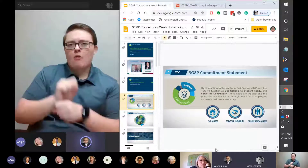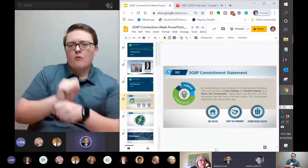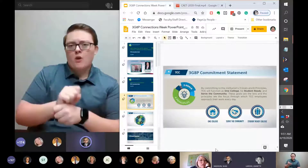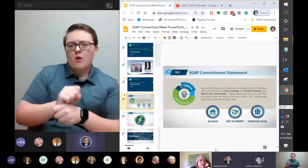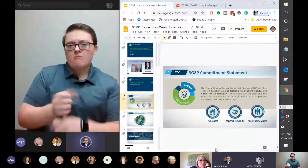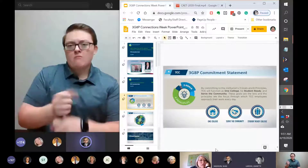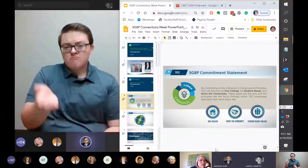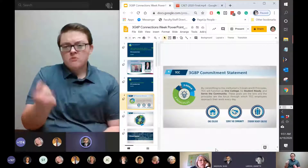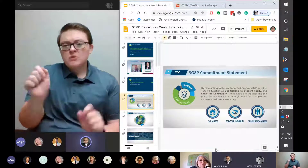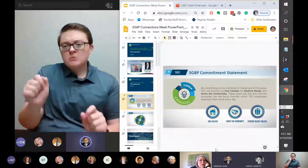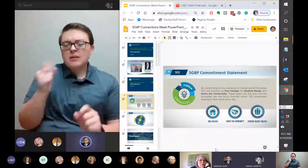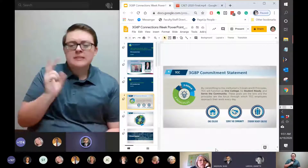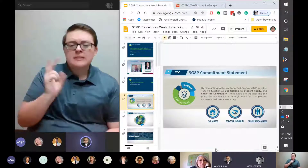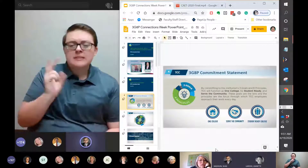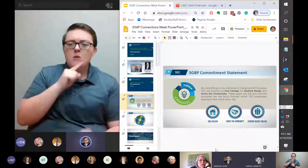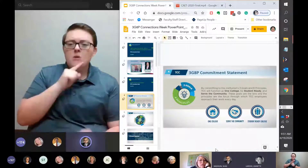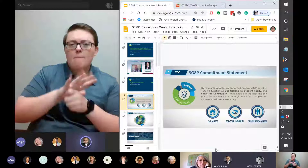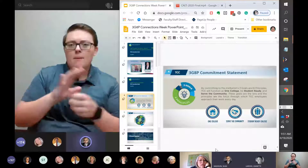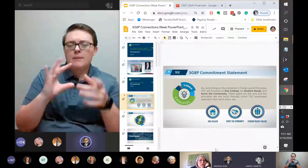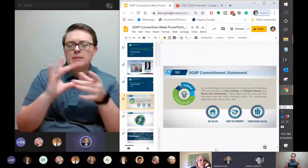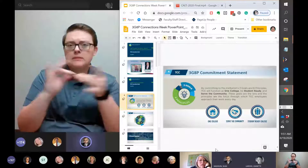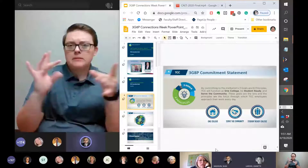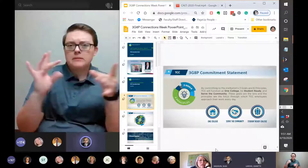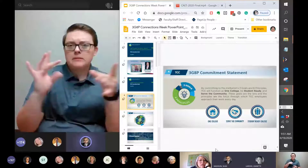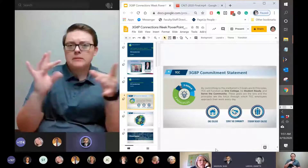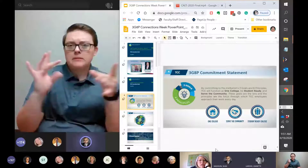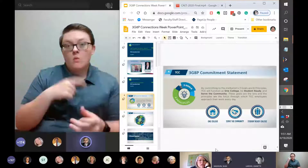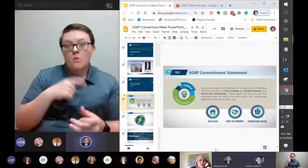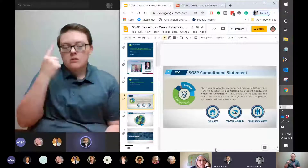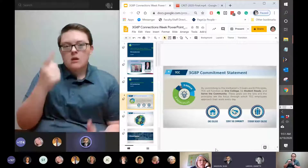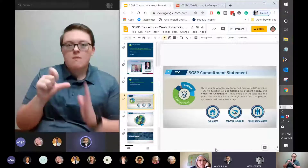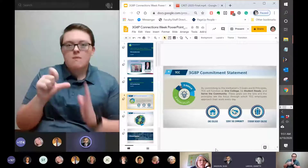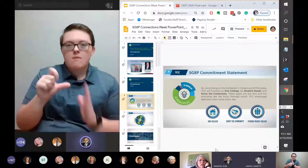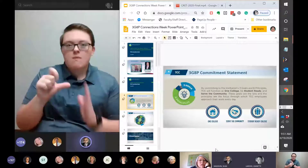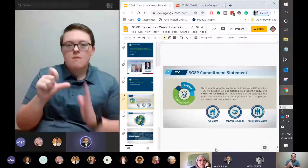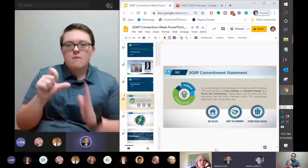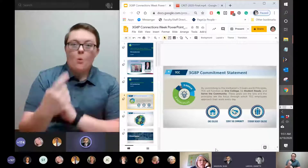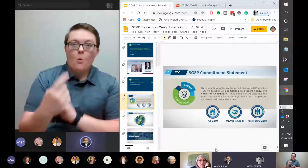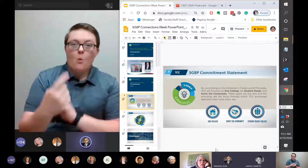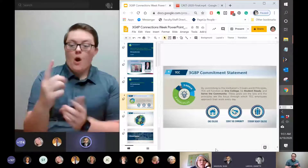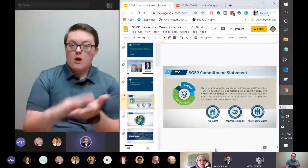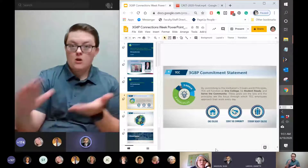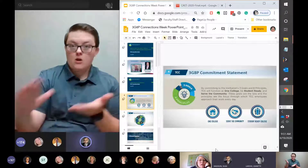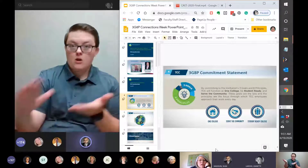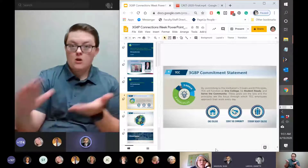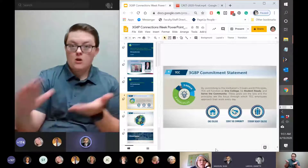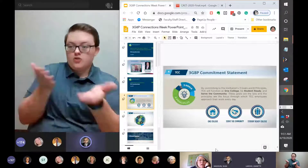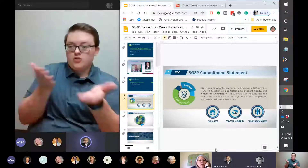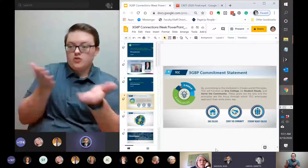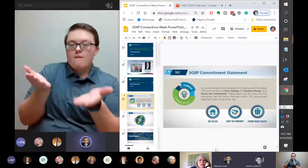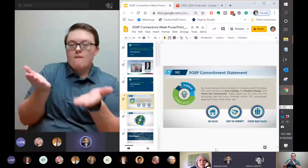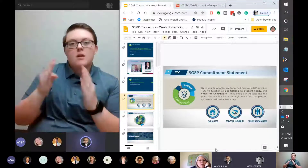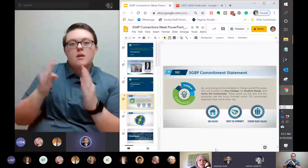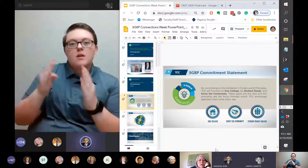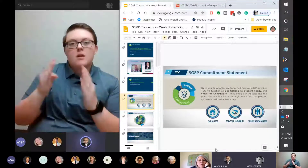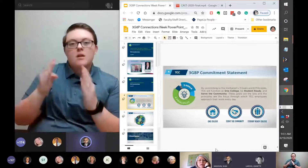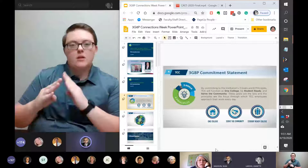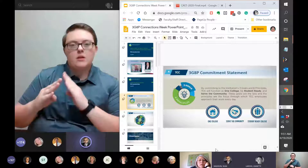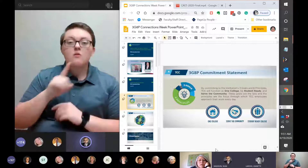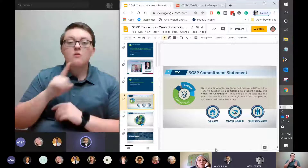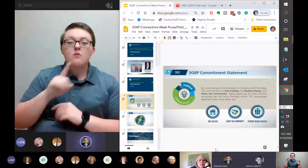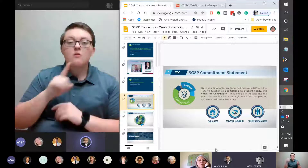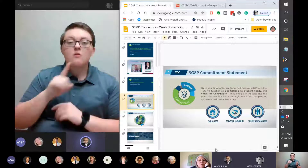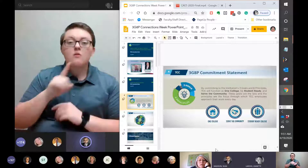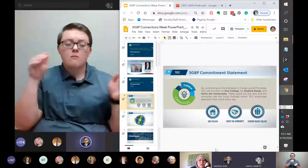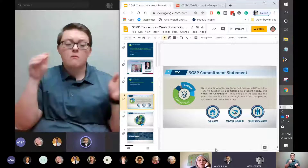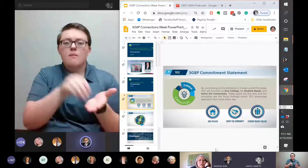commitment statement, and we understand the emphasis on one college, serving the community, and being a student-ready college. And as many of